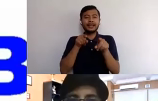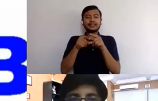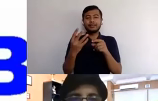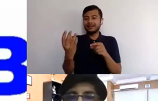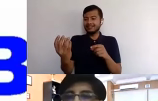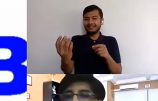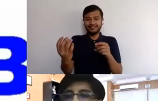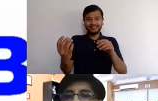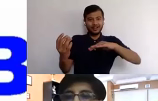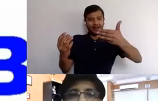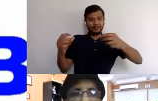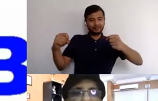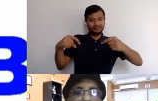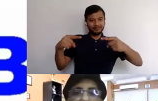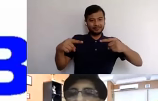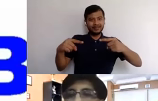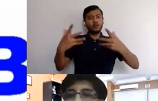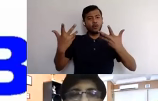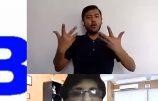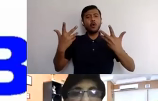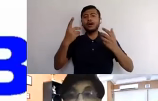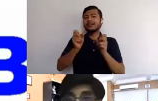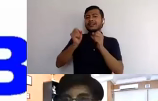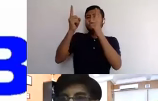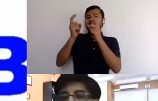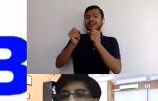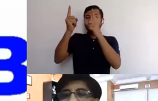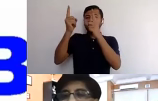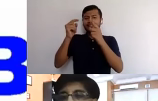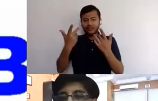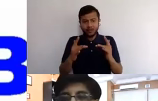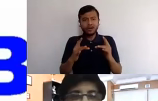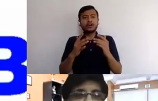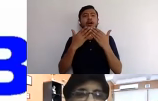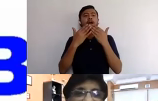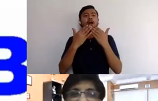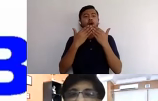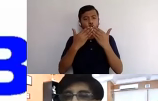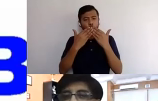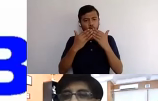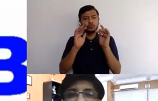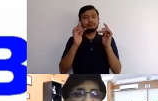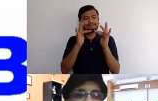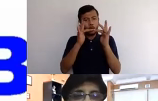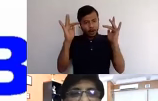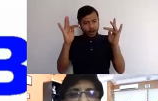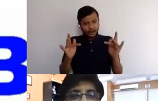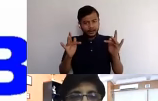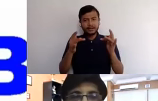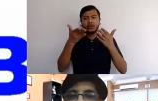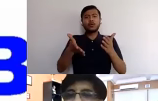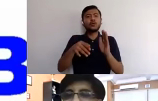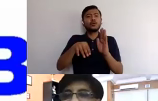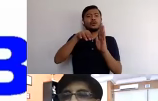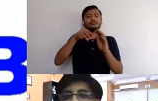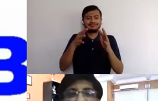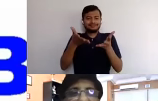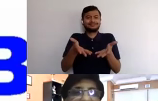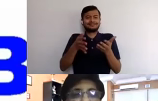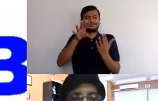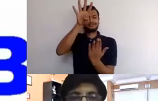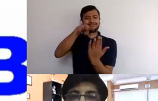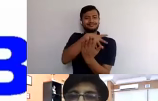whether they are online educations or conference like this that we are doing, the virtual reality or the social networking,